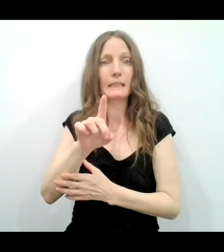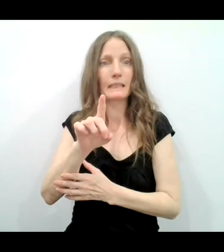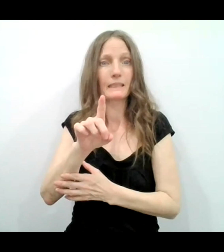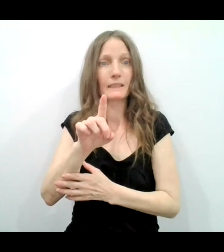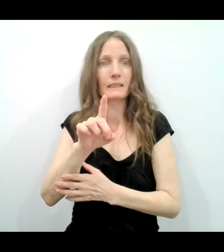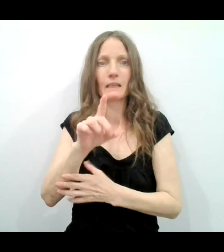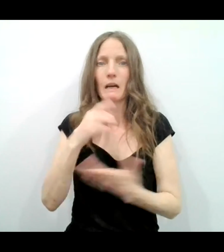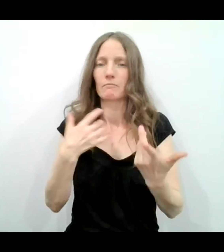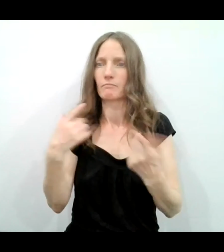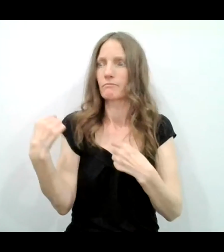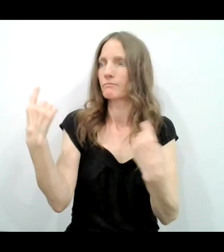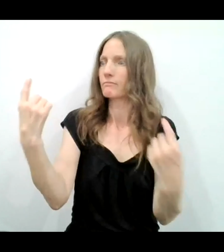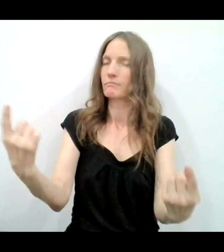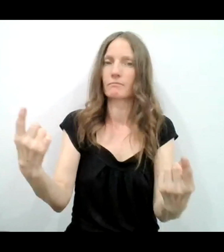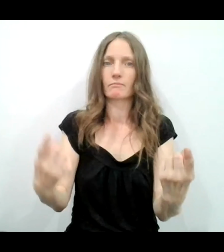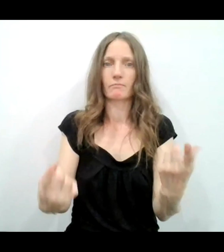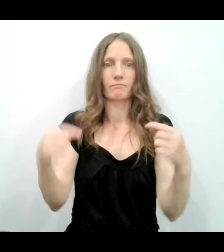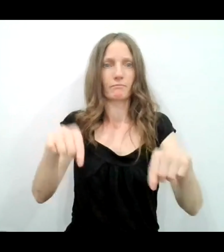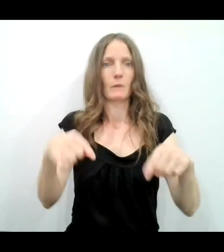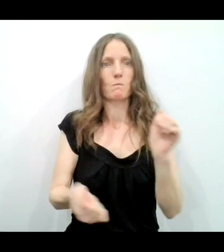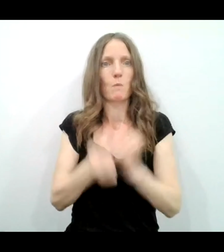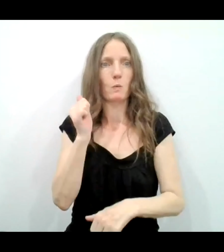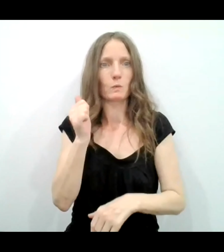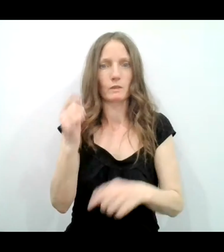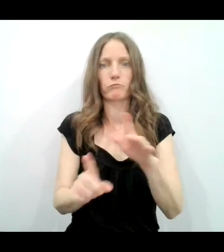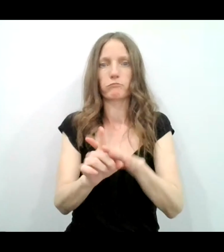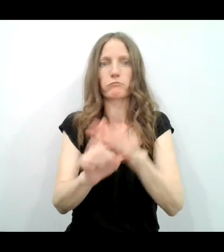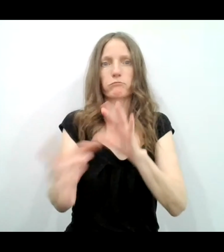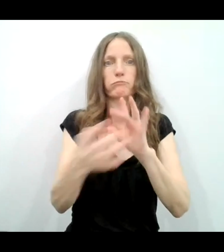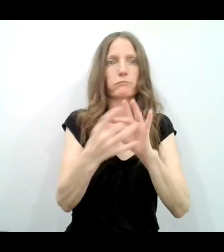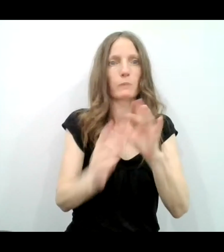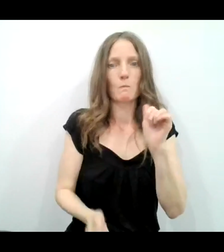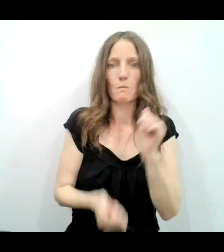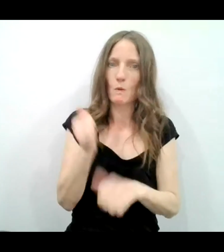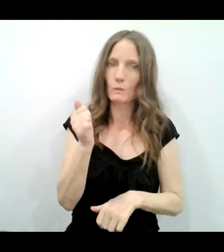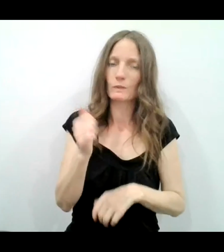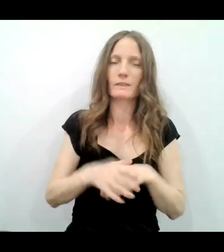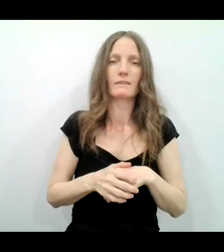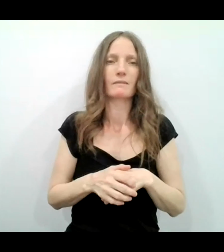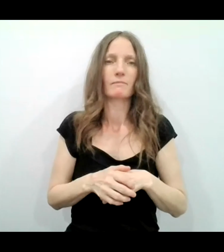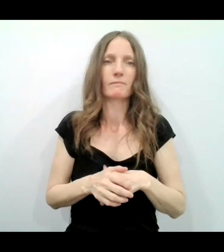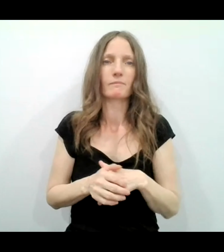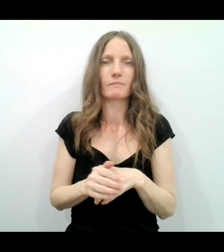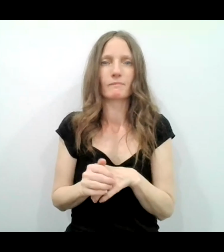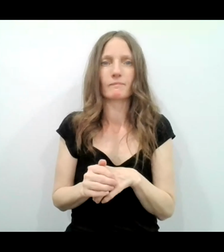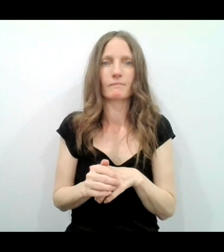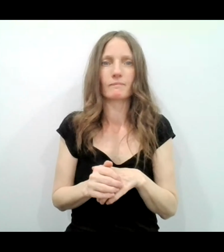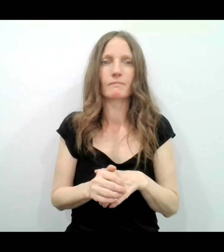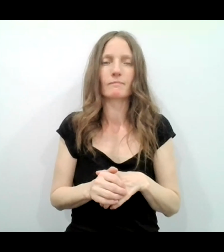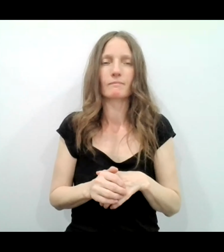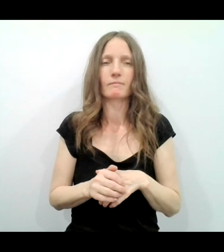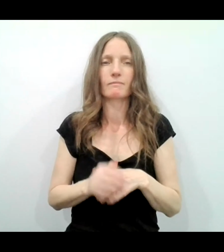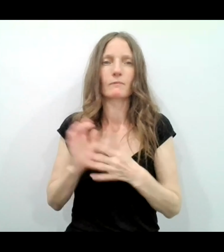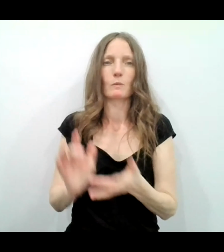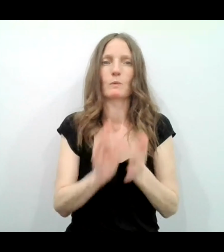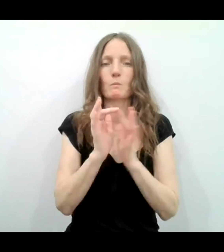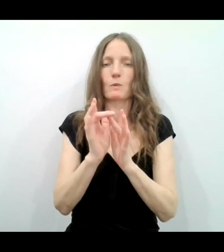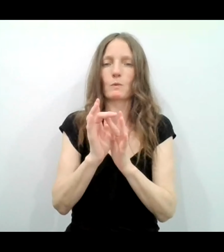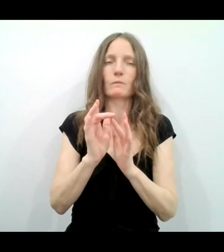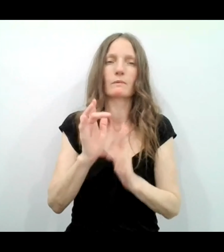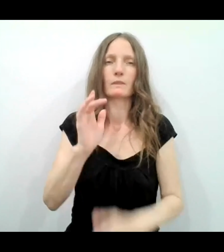that we've had since the onset of COVID-19. And we started doing our remote PD